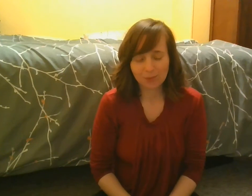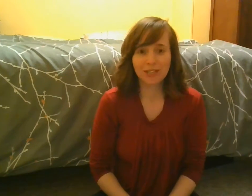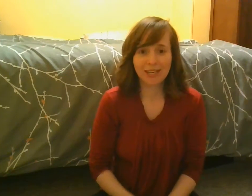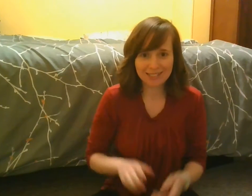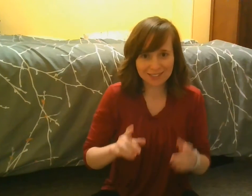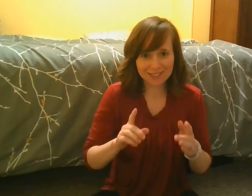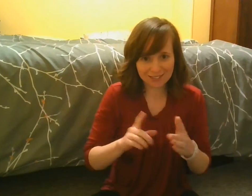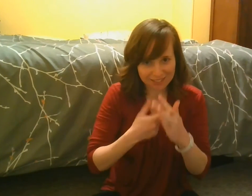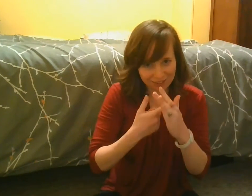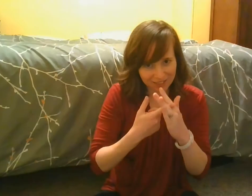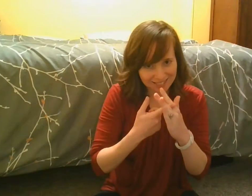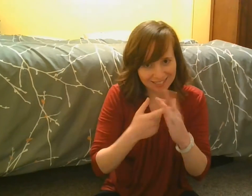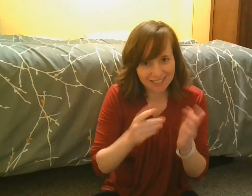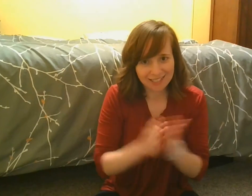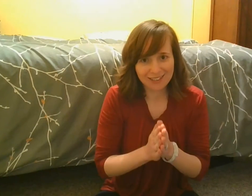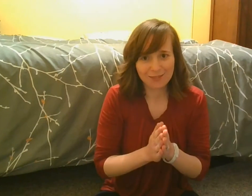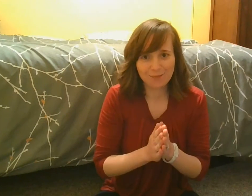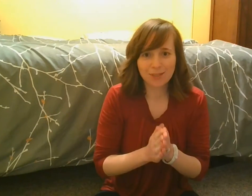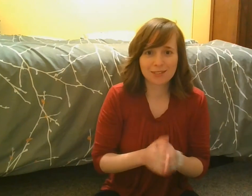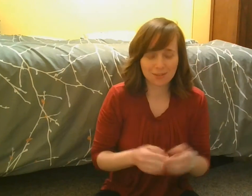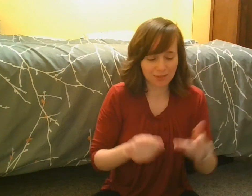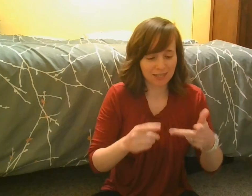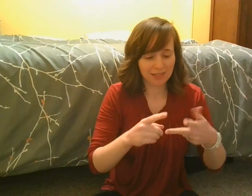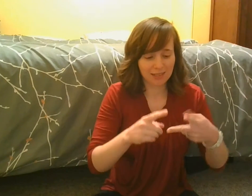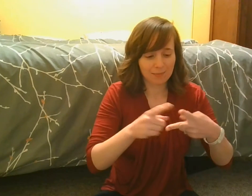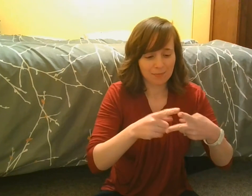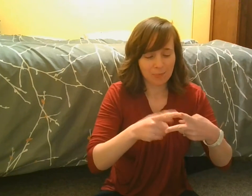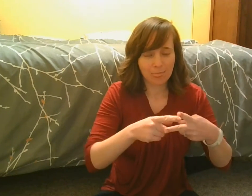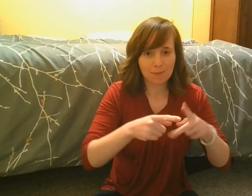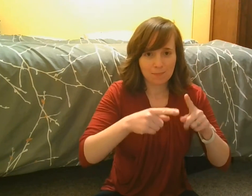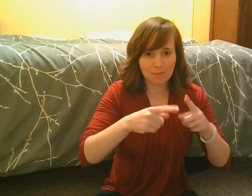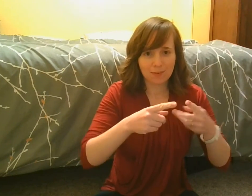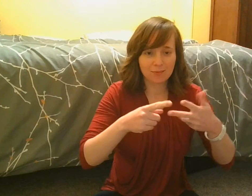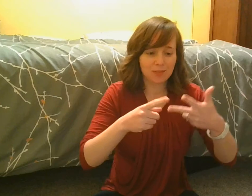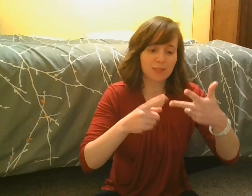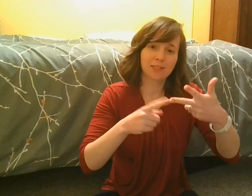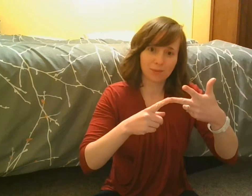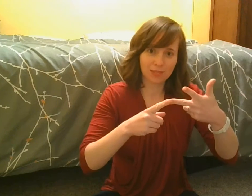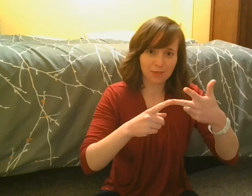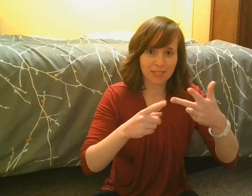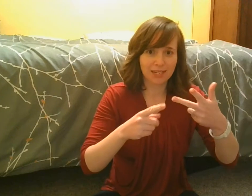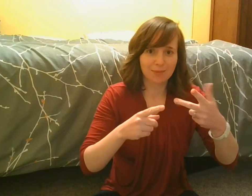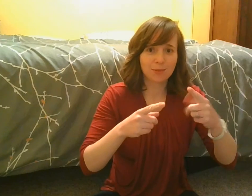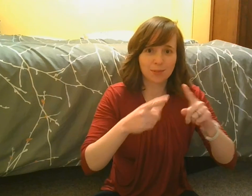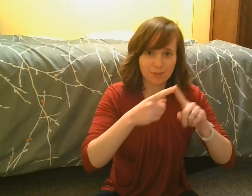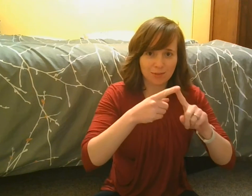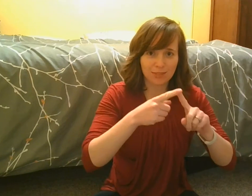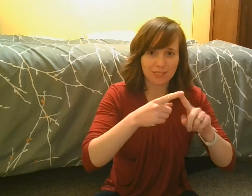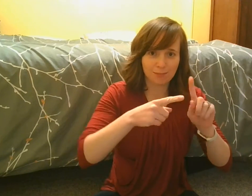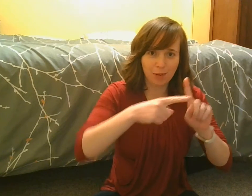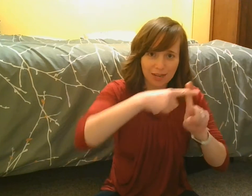going to get ourselves started with doing. We're going to be doing some 3 different types. We're going to be doing some